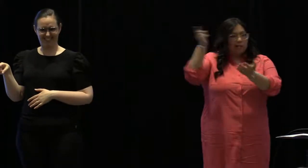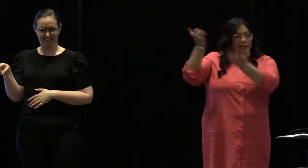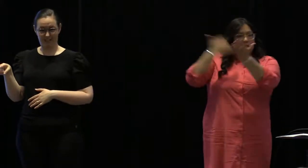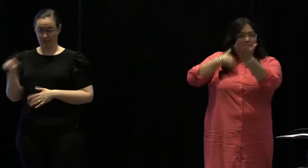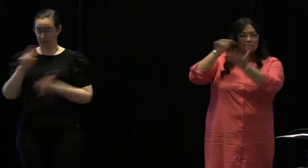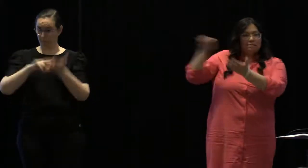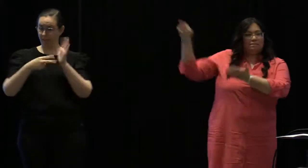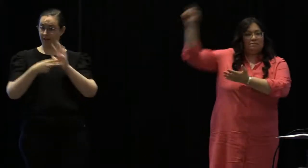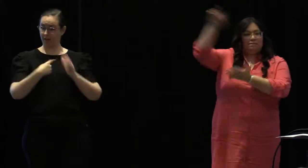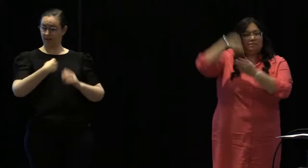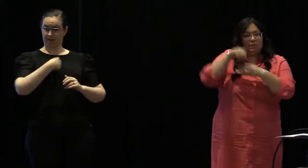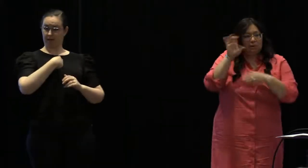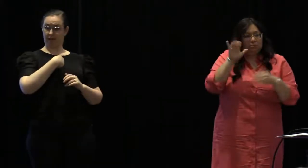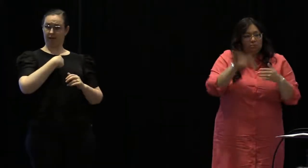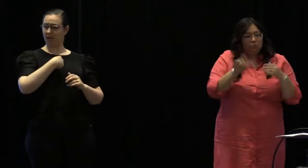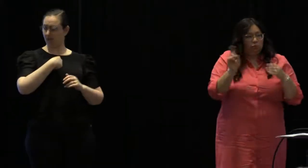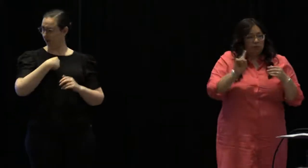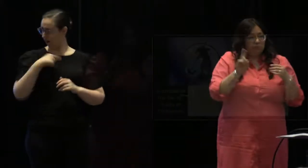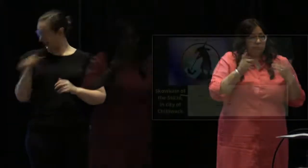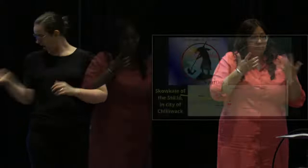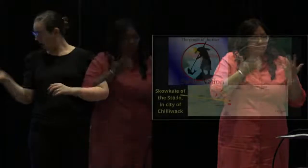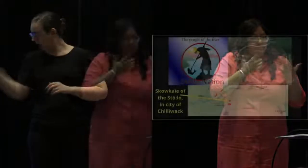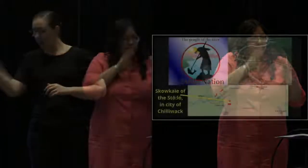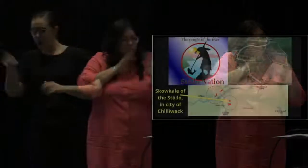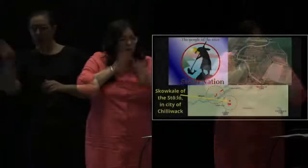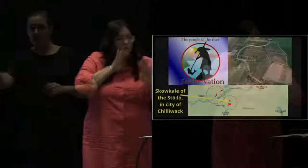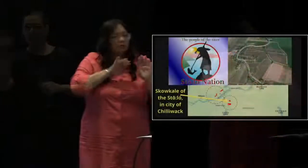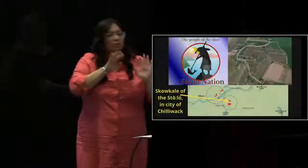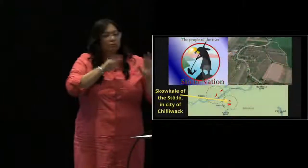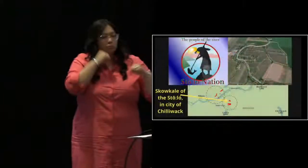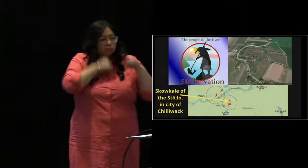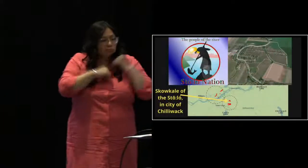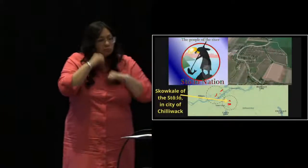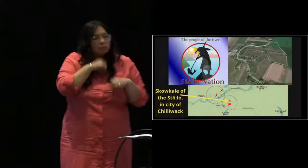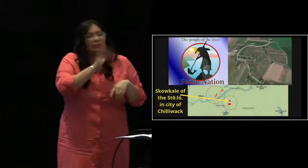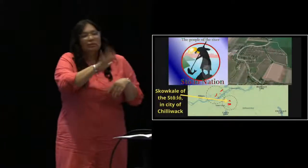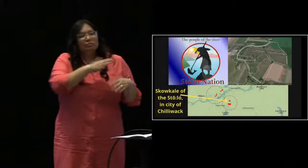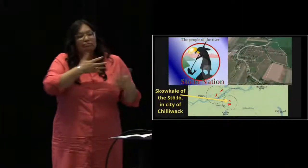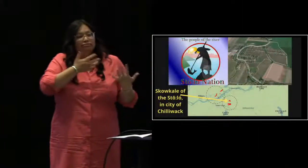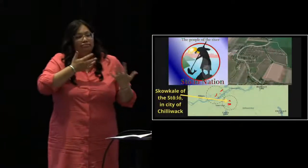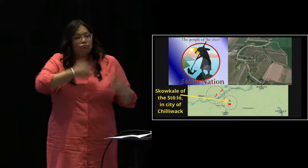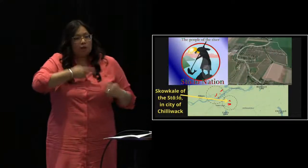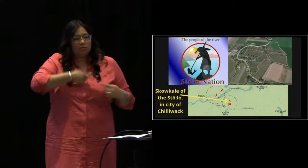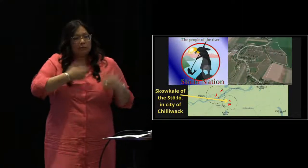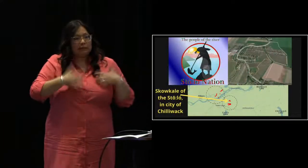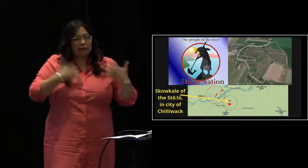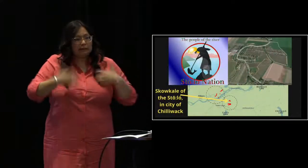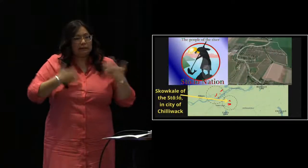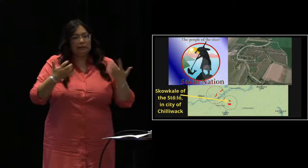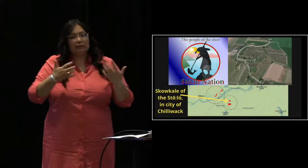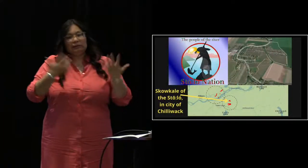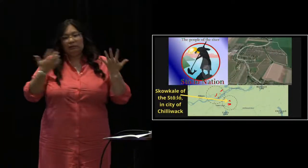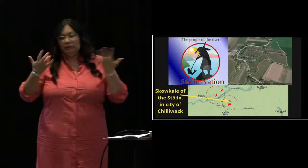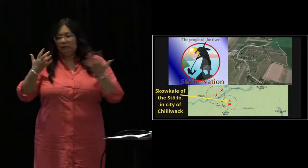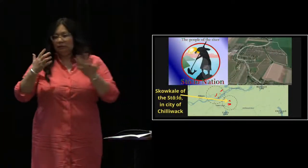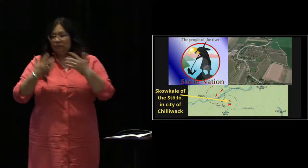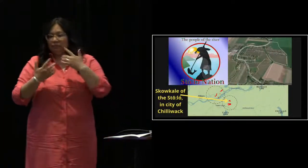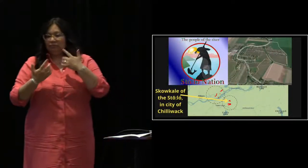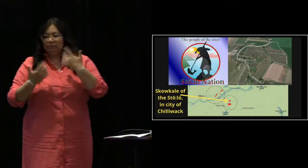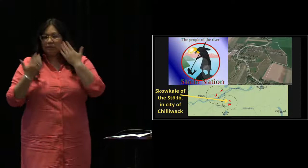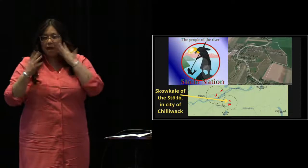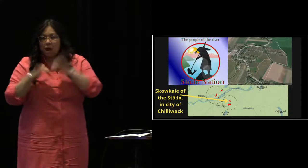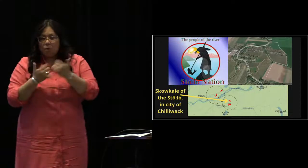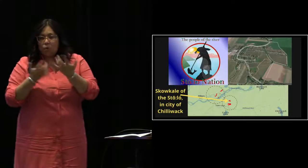general. Many other communities have access, and yet my people, my grandmother's people,